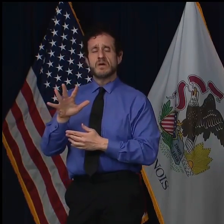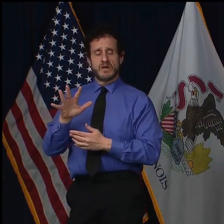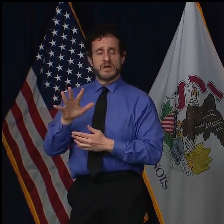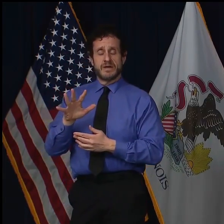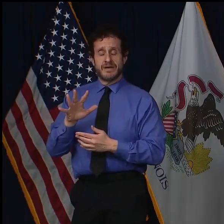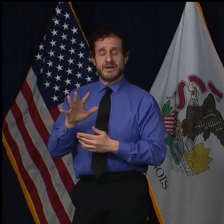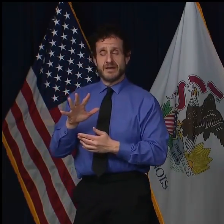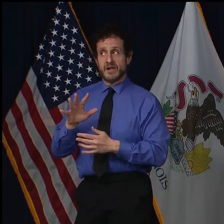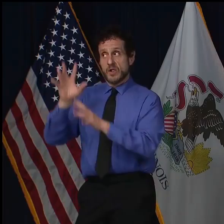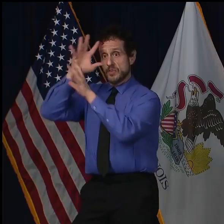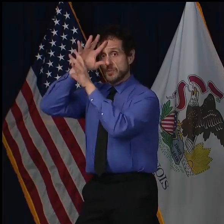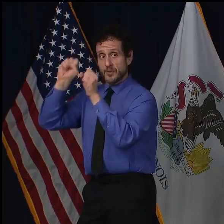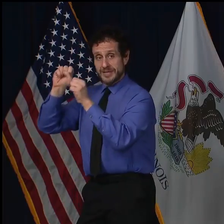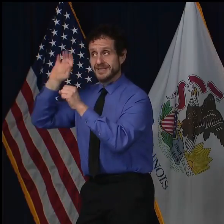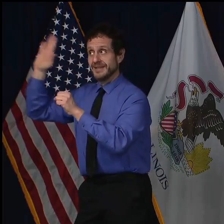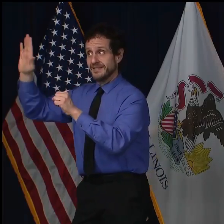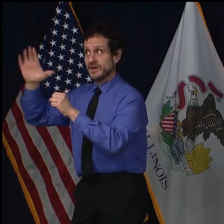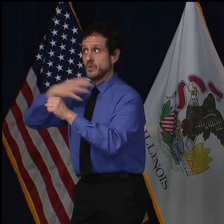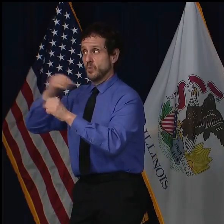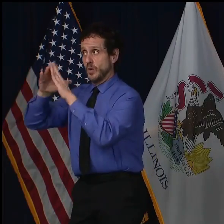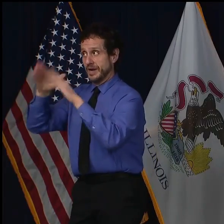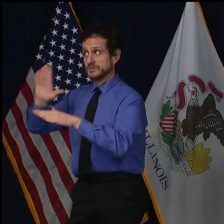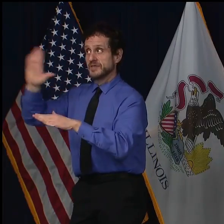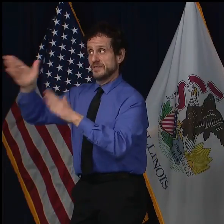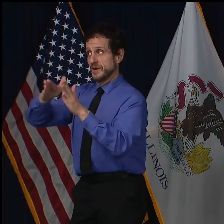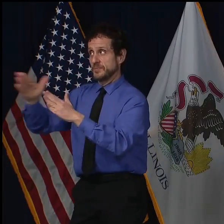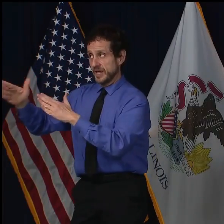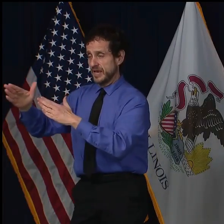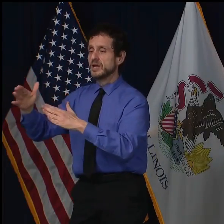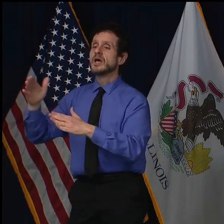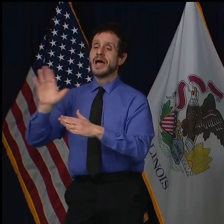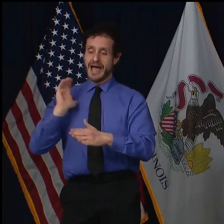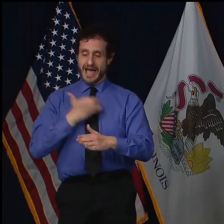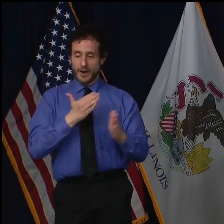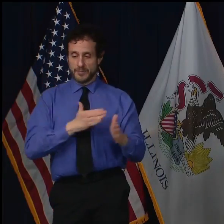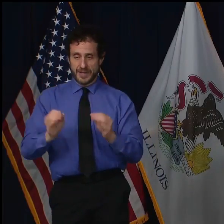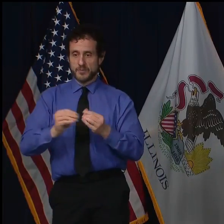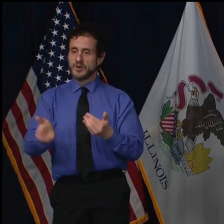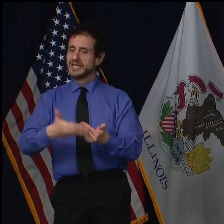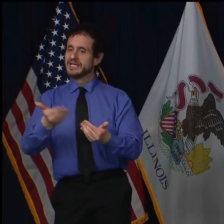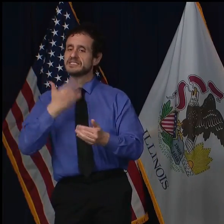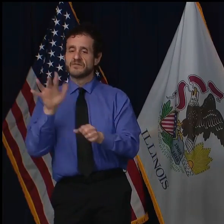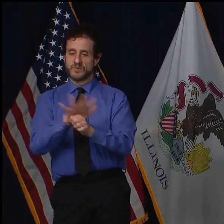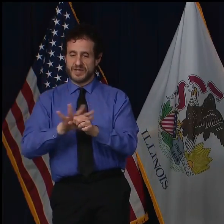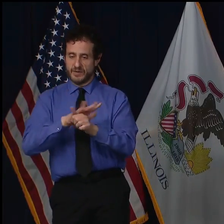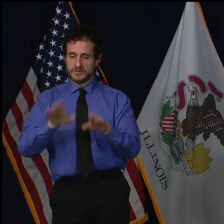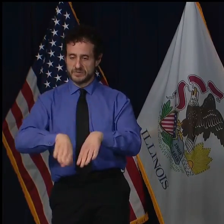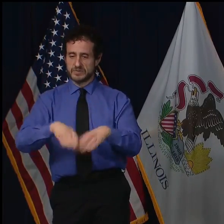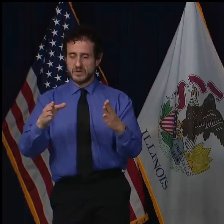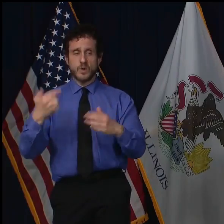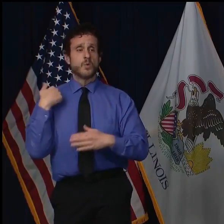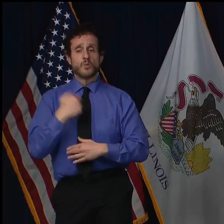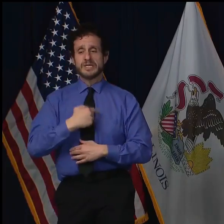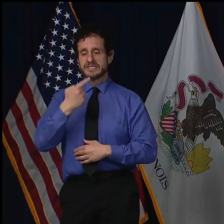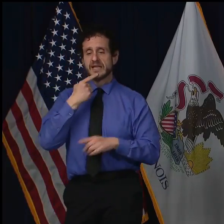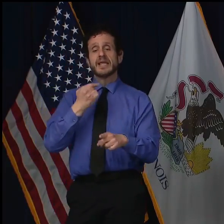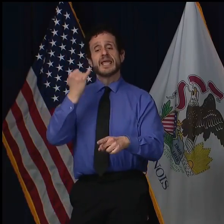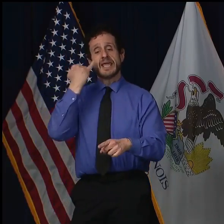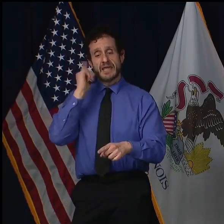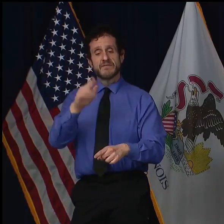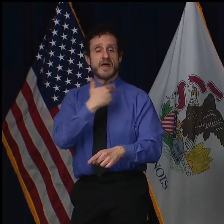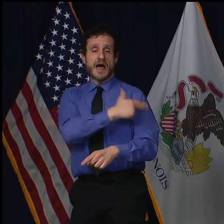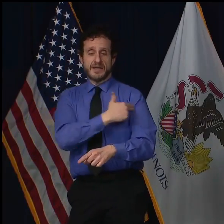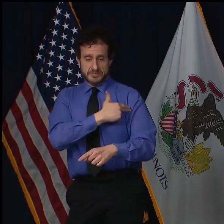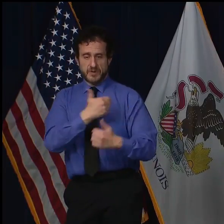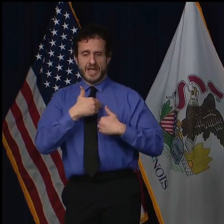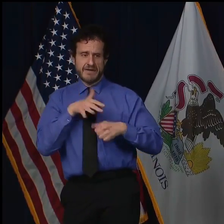the White House plan for regions to open up, because we essentially said, as long as your